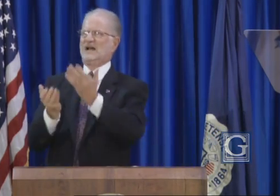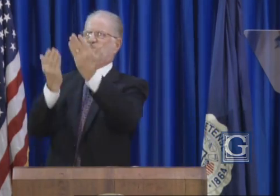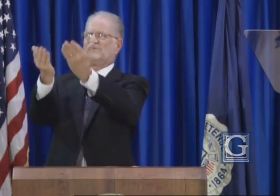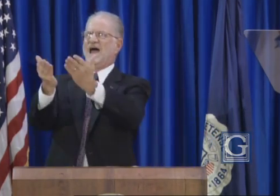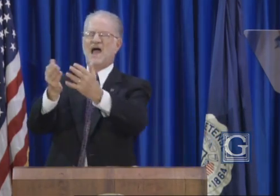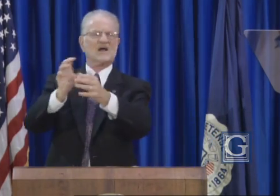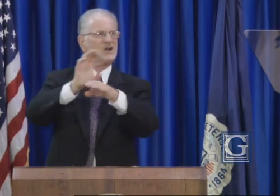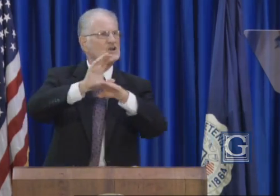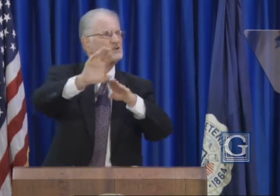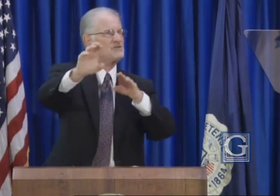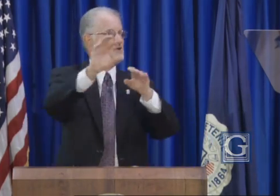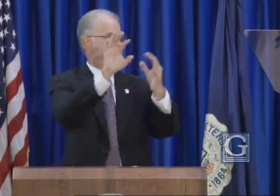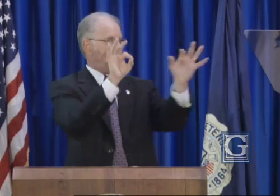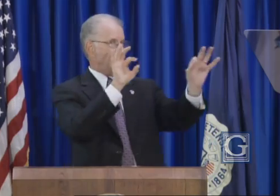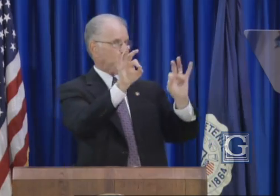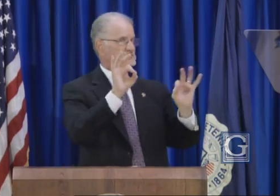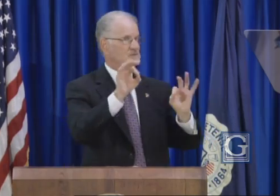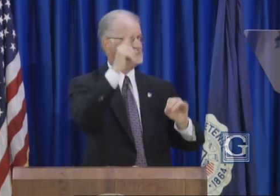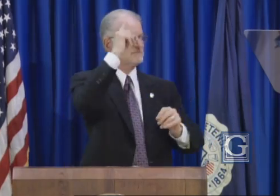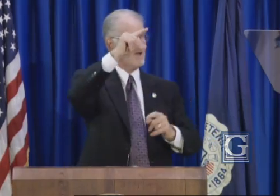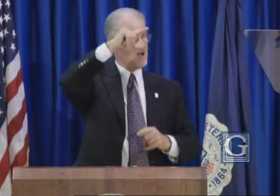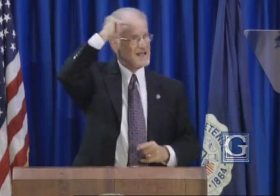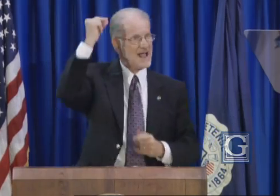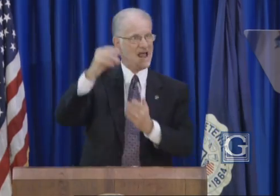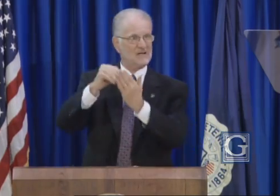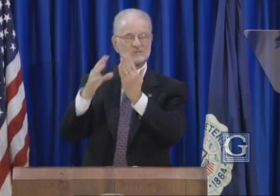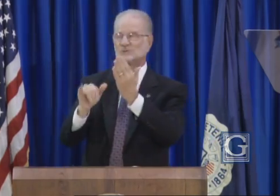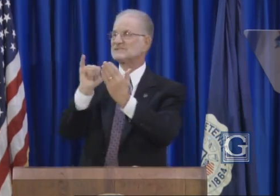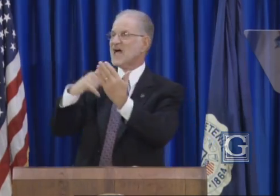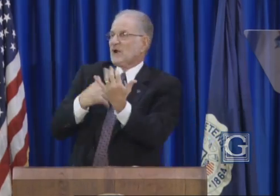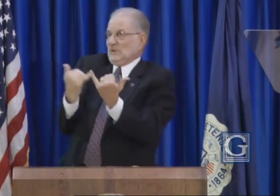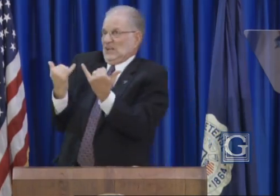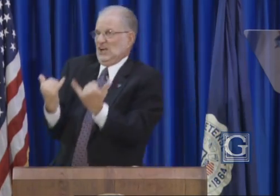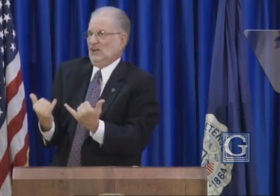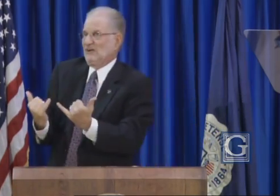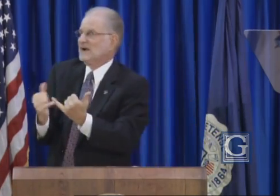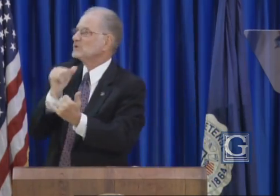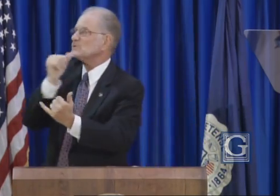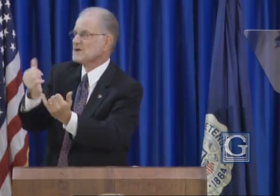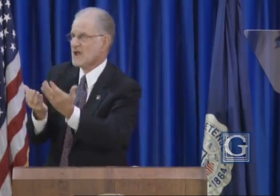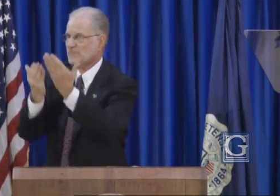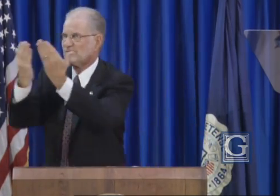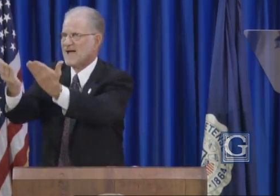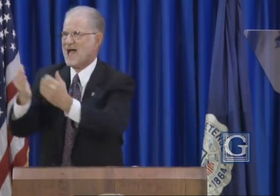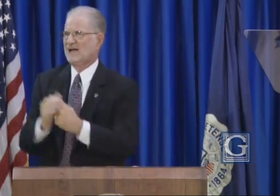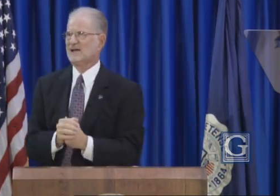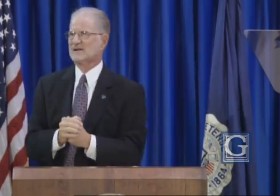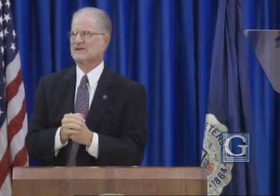Those will certainly provide career options for Gallaudet students that we currently do not provide.